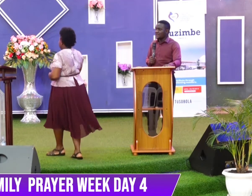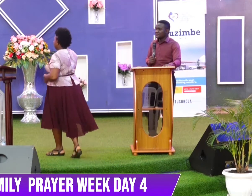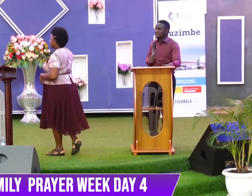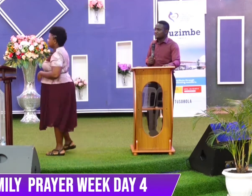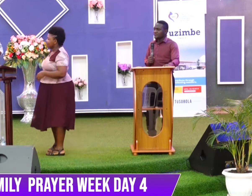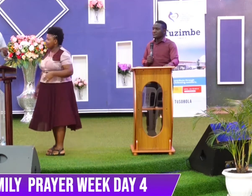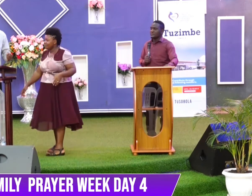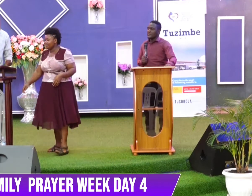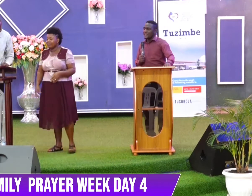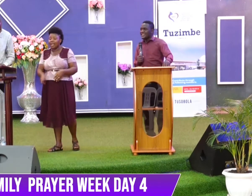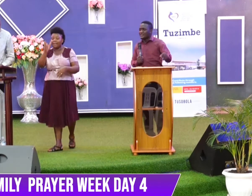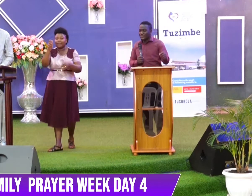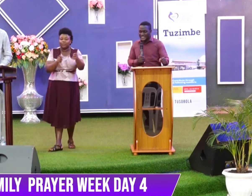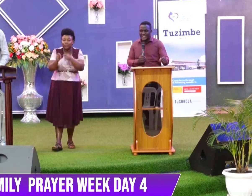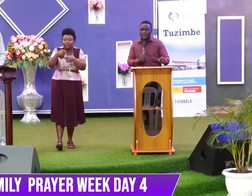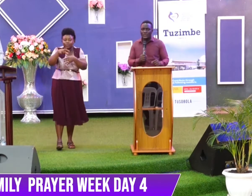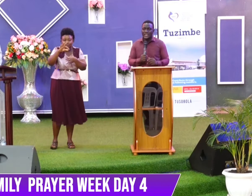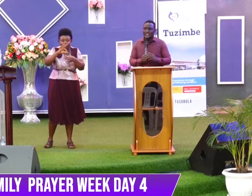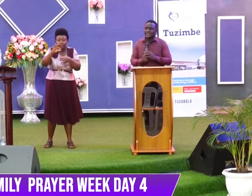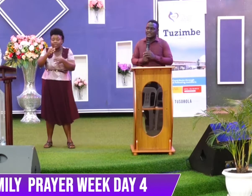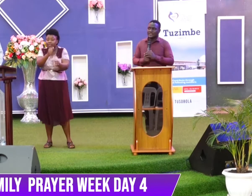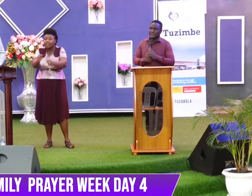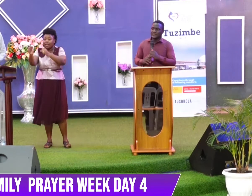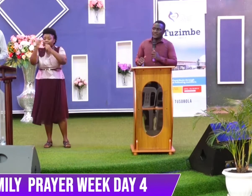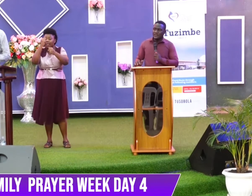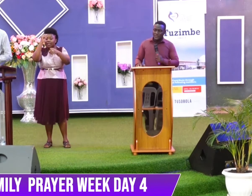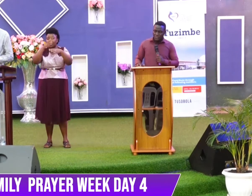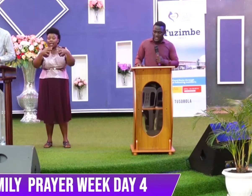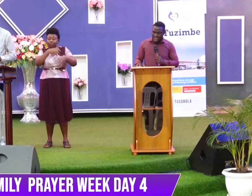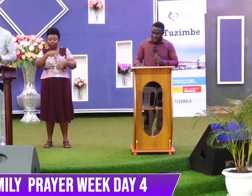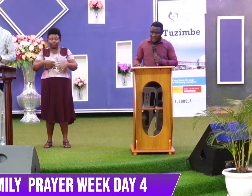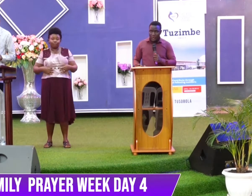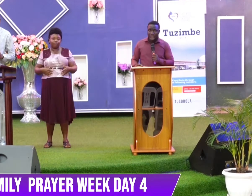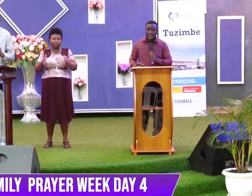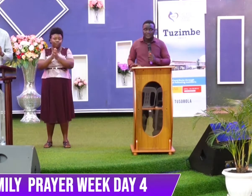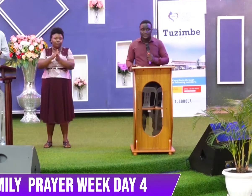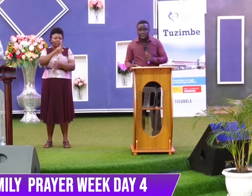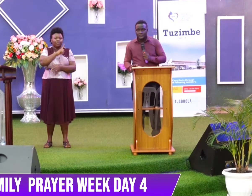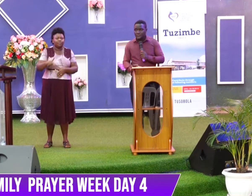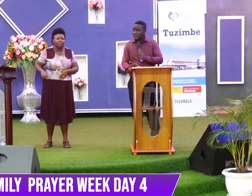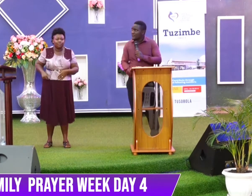character, is greater than warriors. Praise the living God.